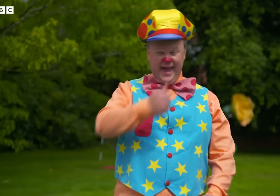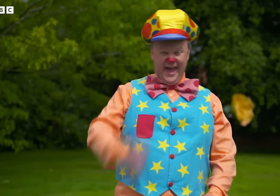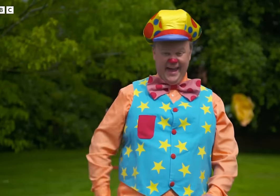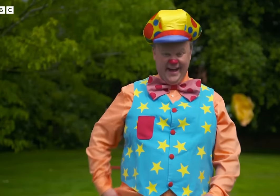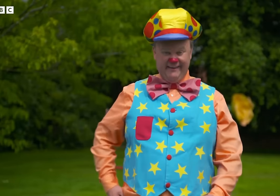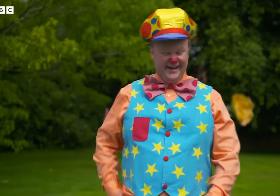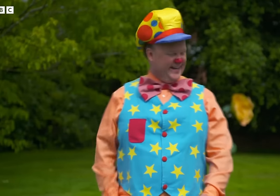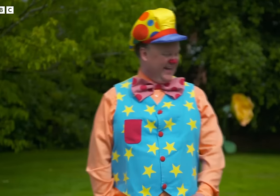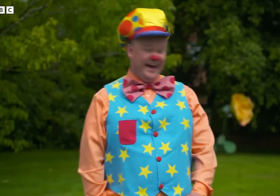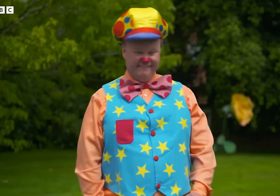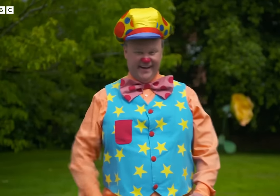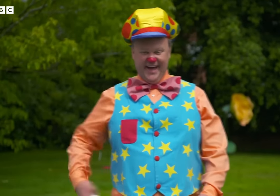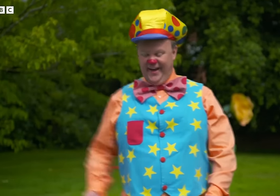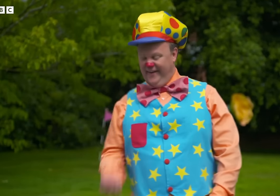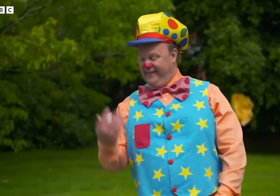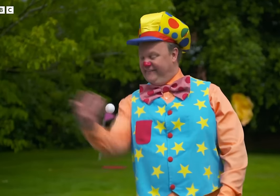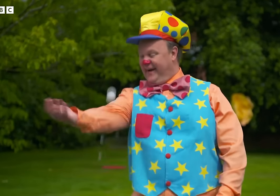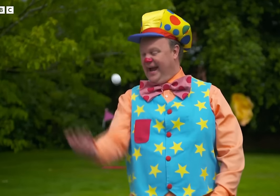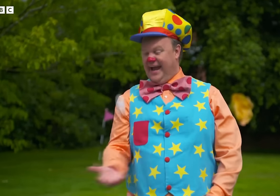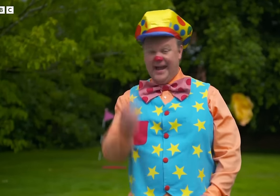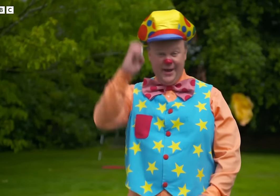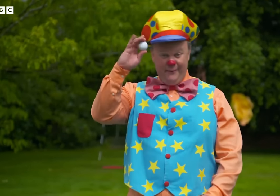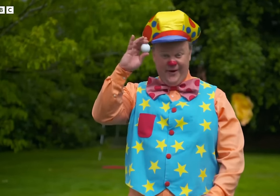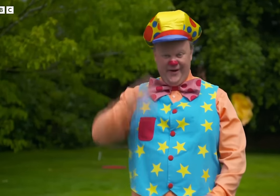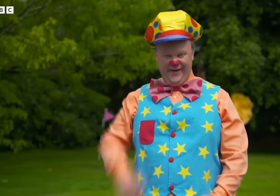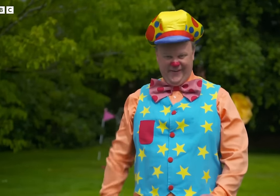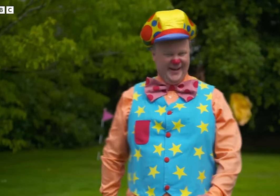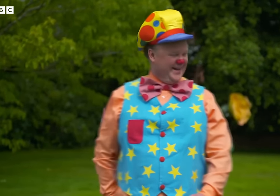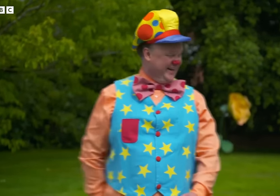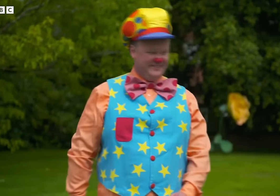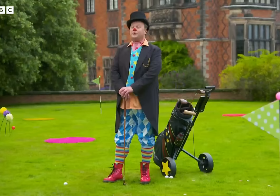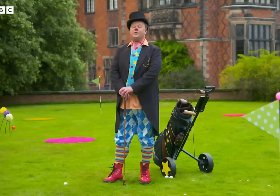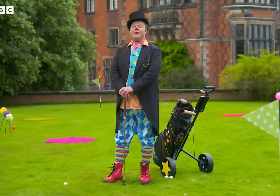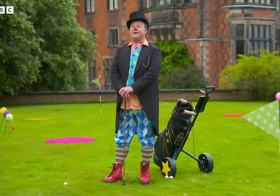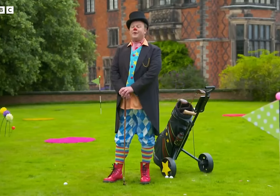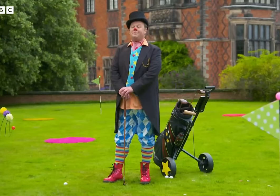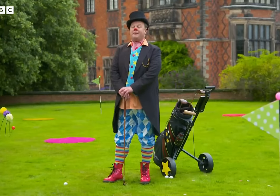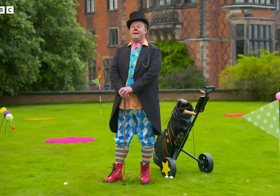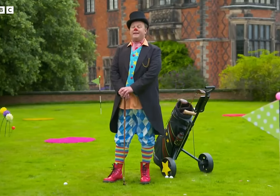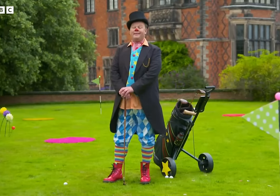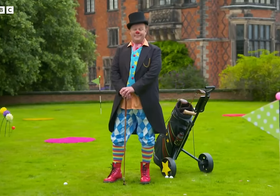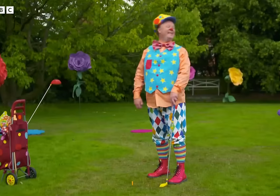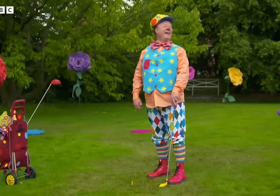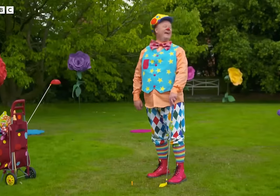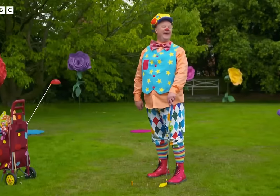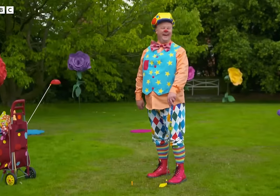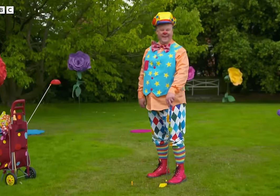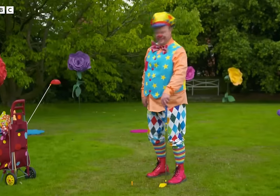okay. My own way. Woohoo! Good luck, old bean. Thank you.